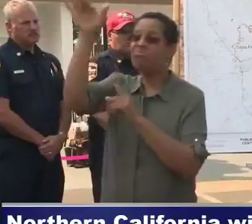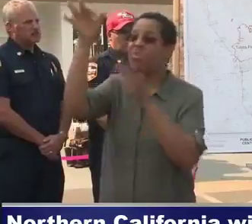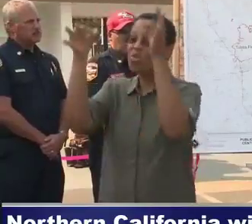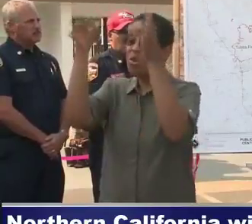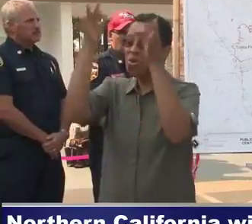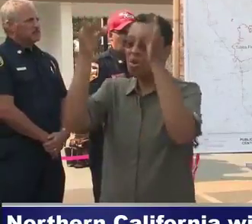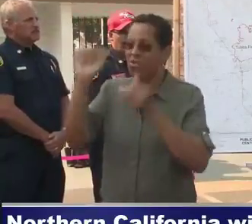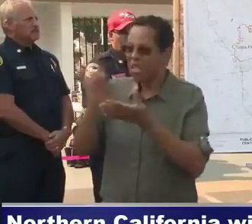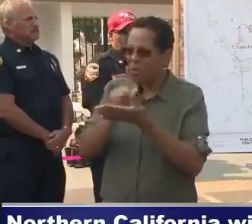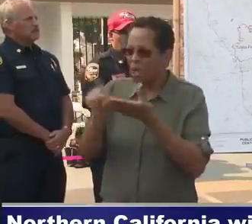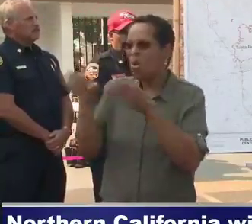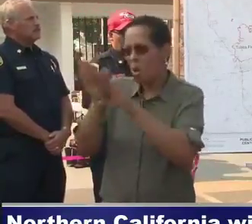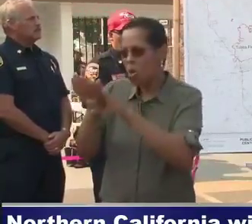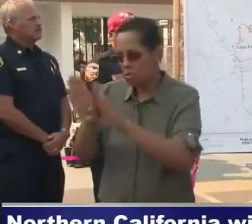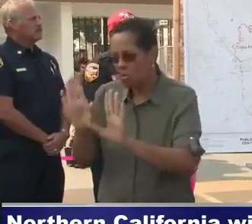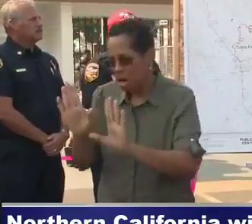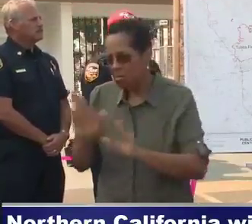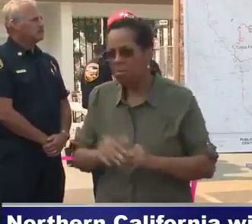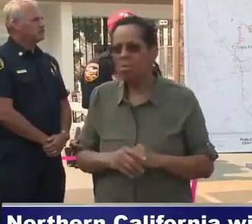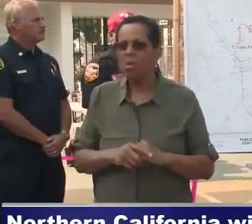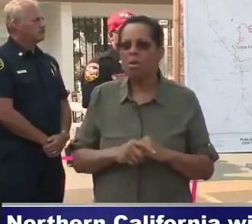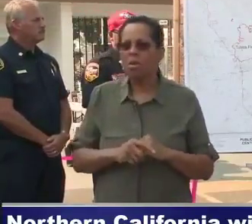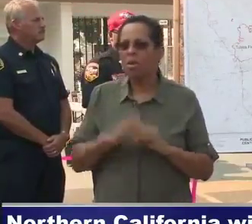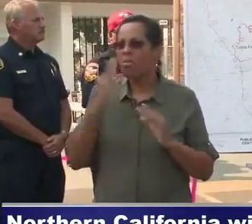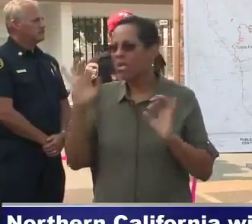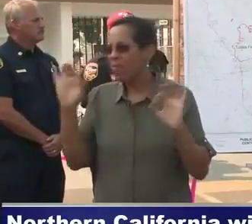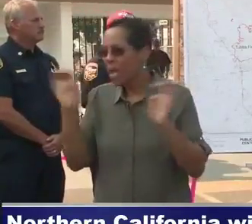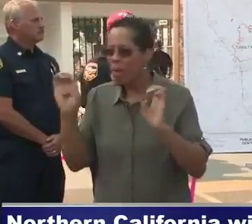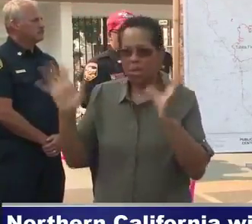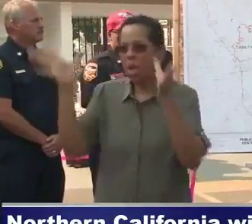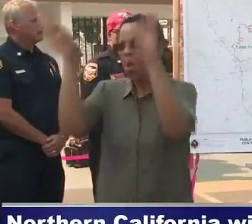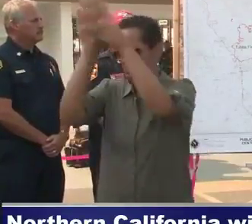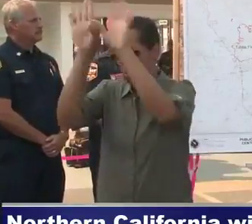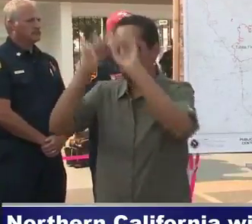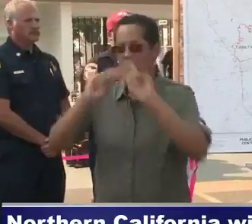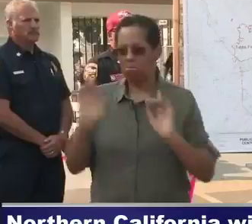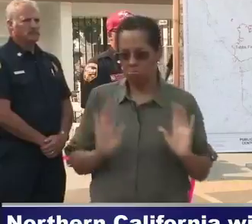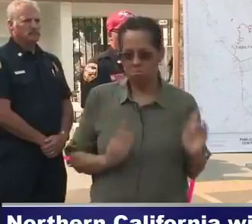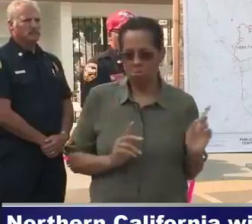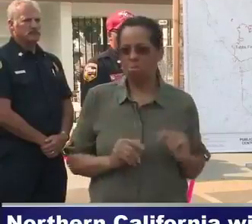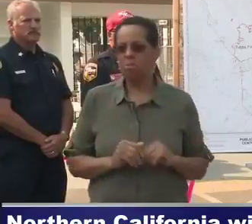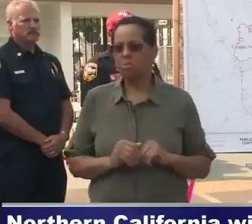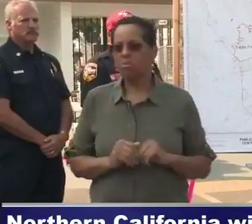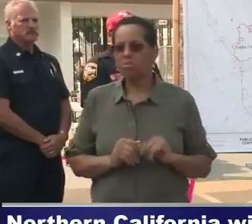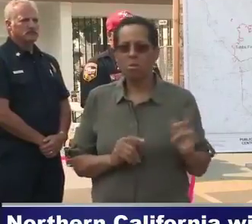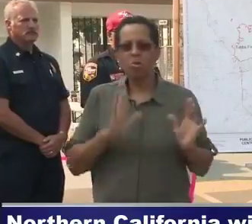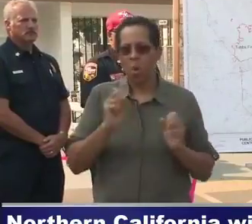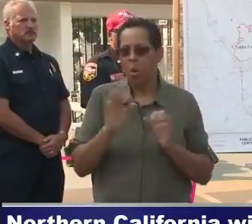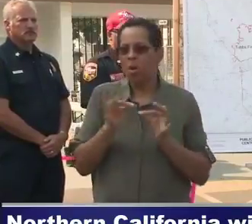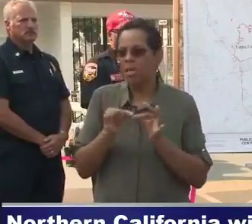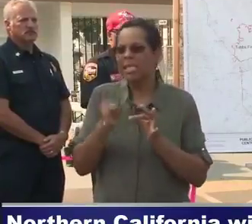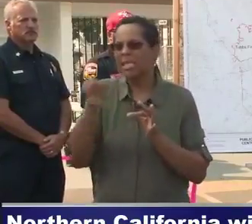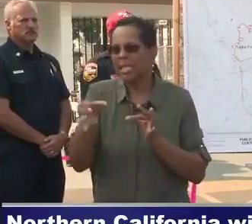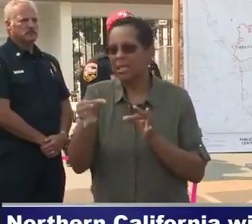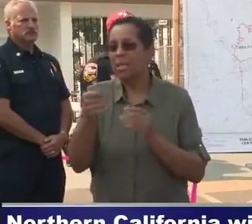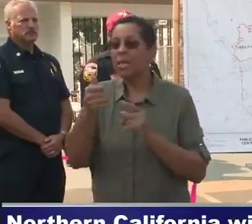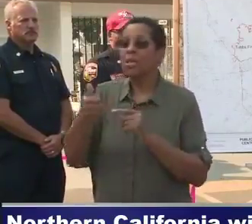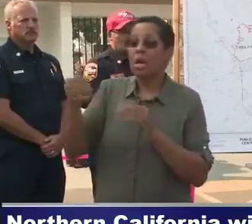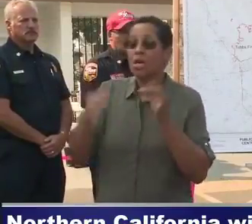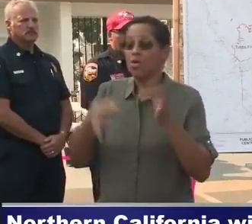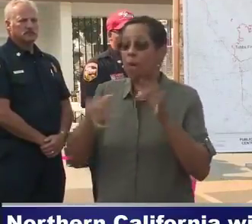week due to an emergency order that's in effect. It's just been extended, so the Superior Court here in Sonoma County will